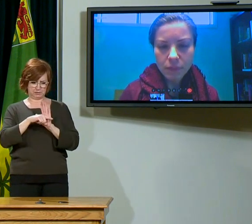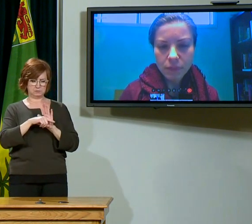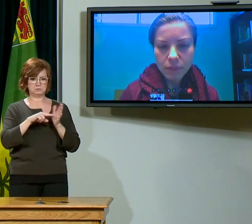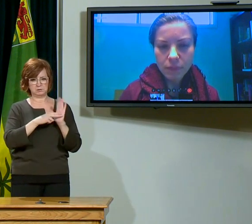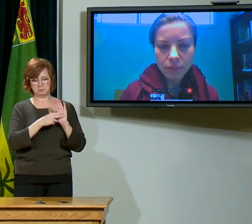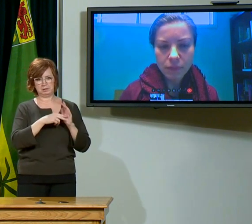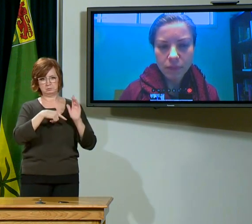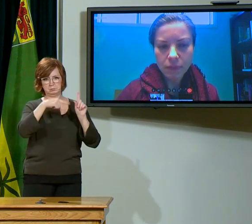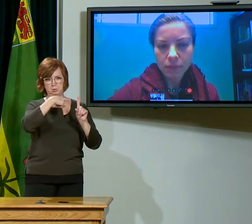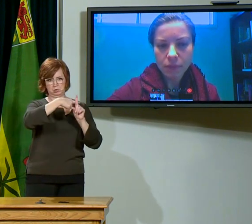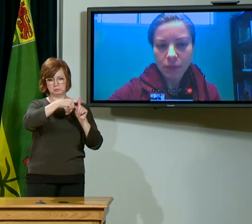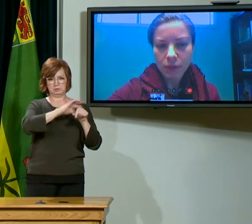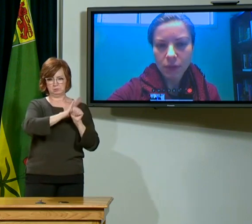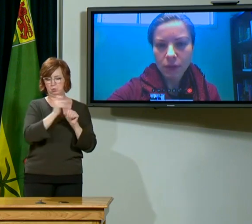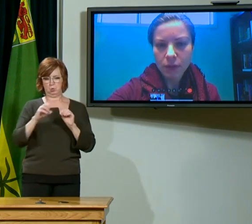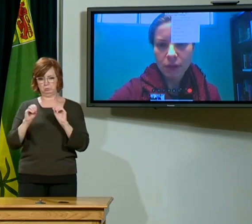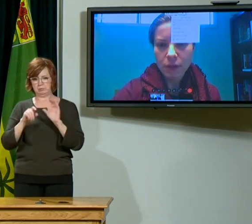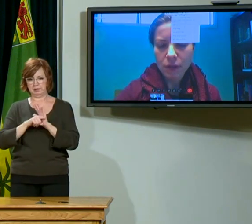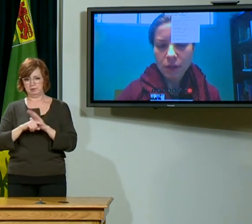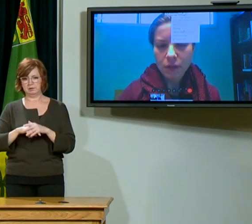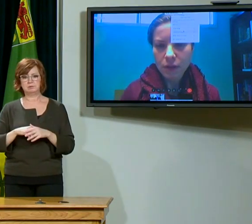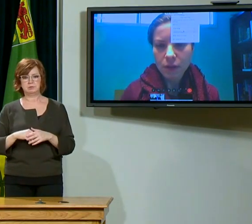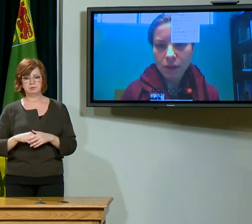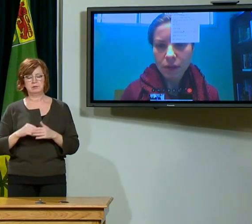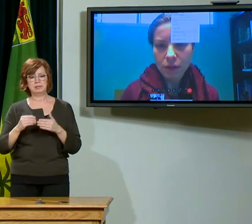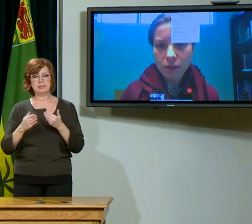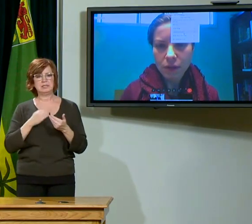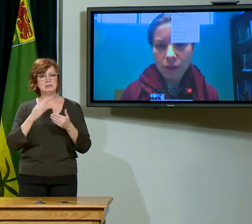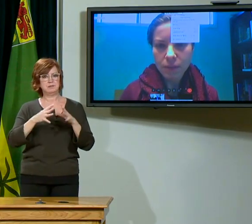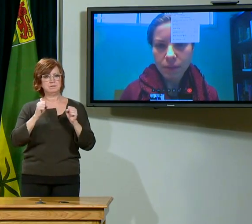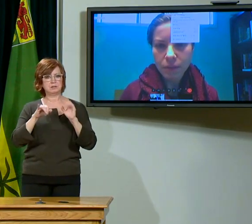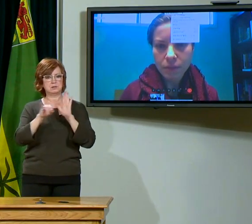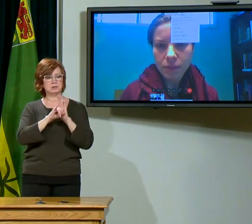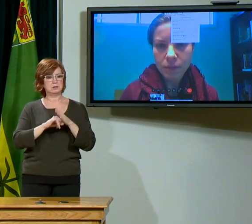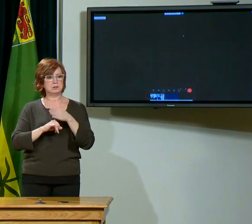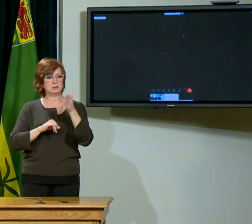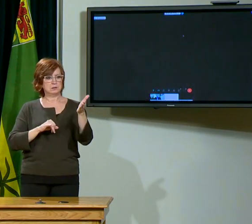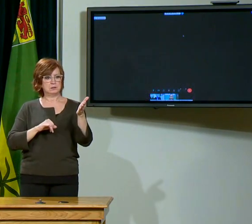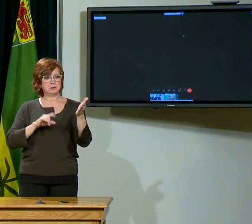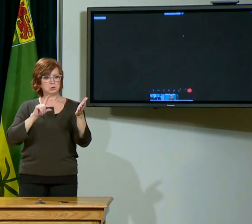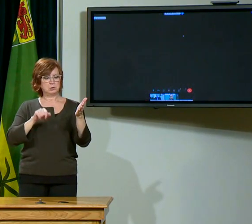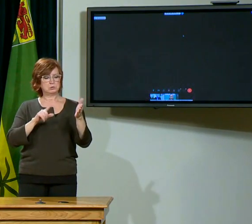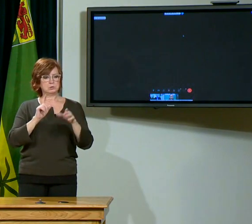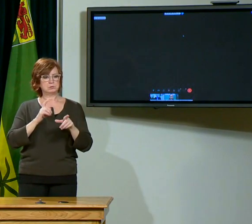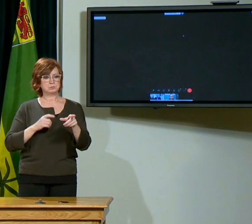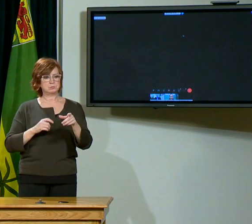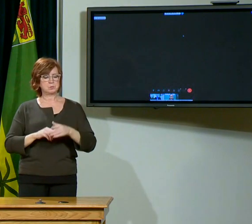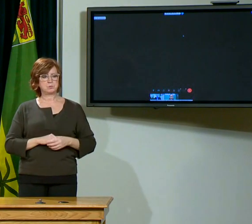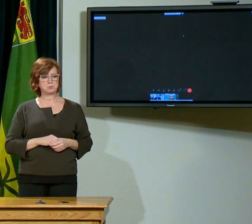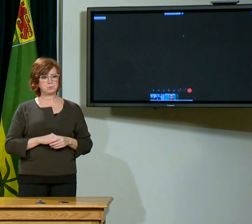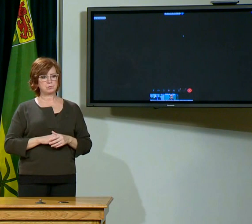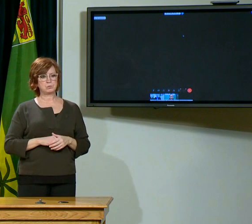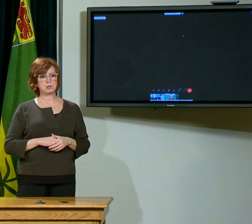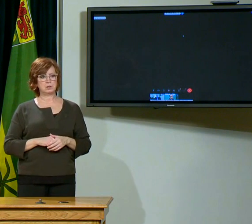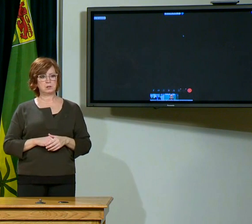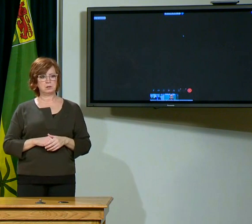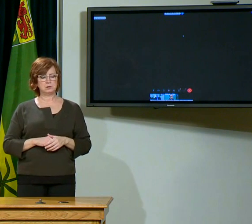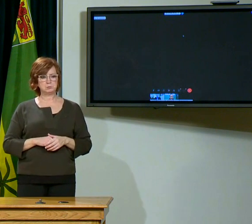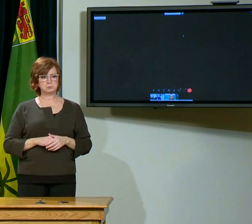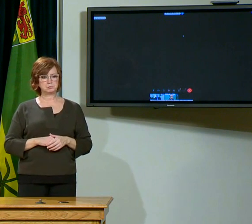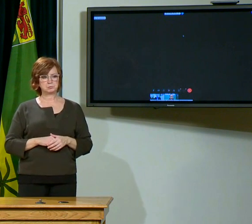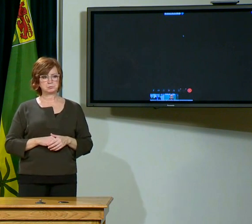There's a question in the room. Do we yet have any kind of estimate about what these,